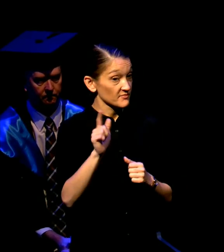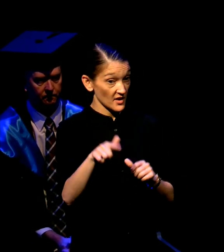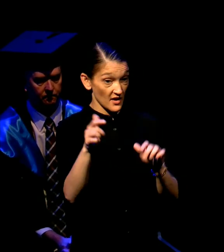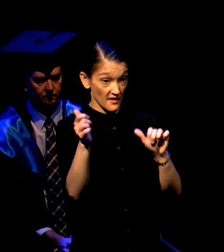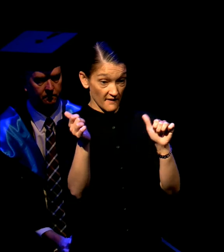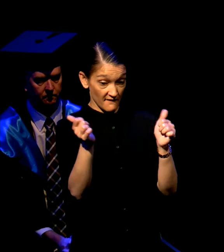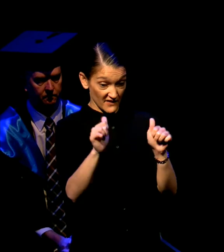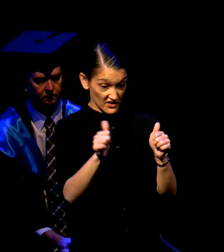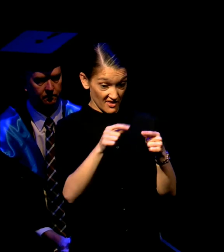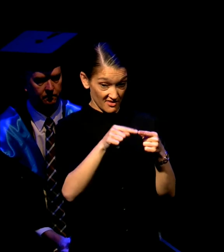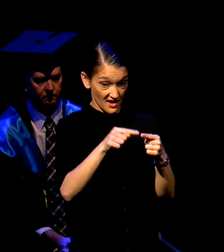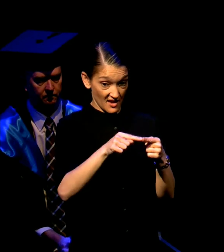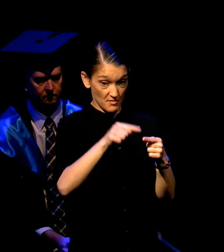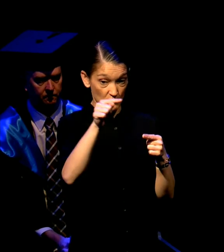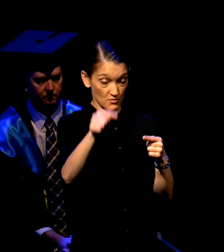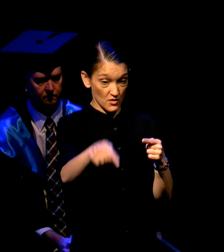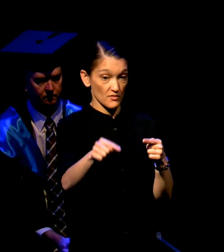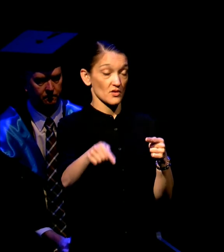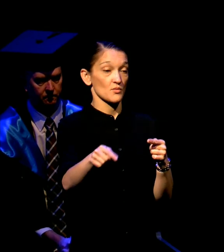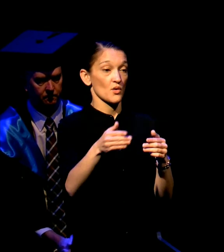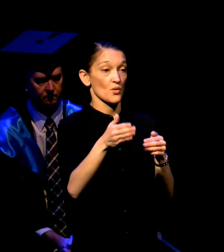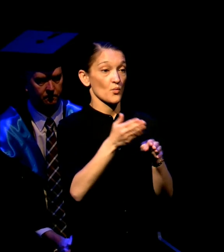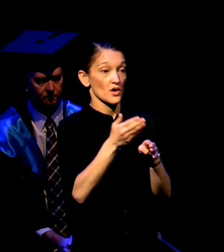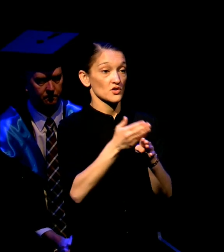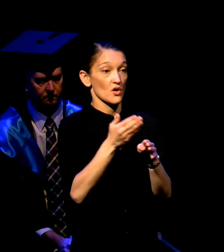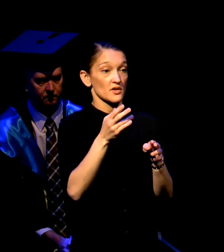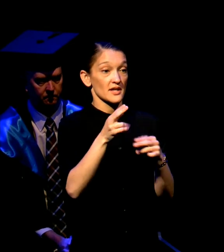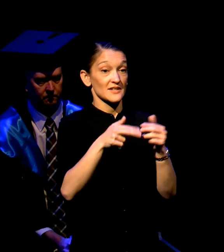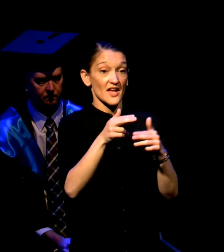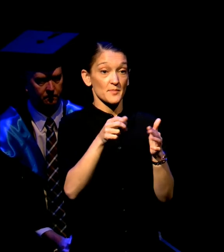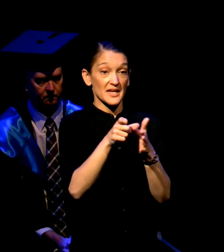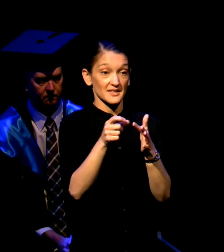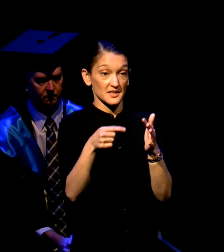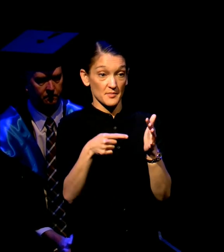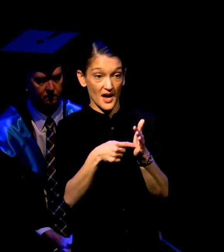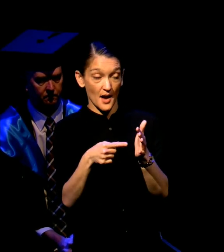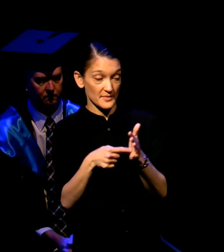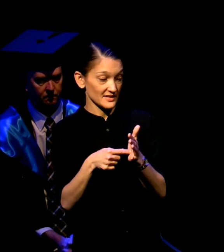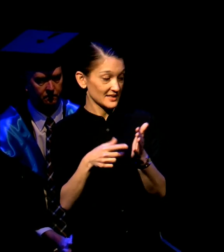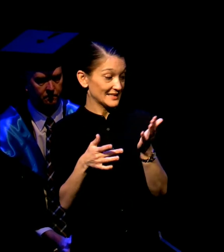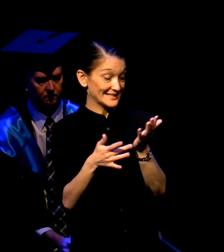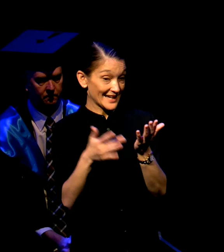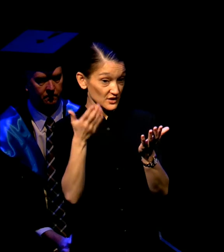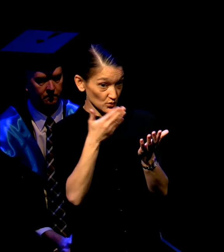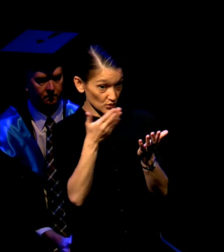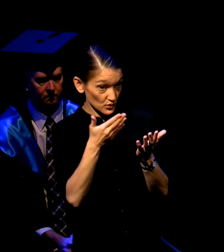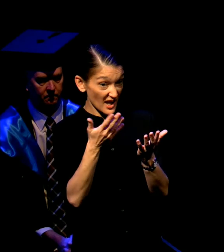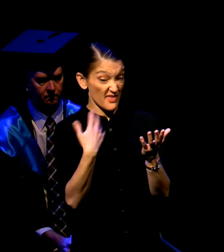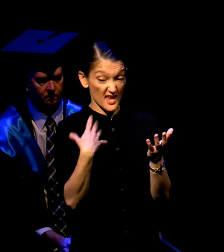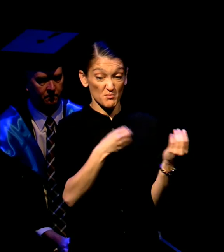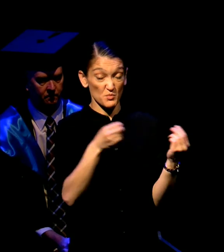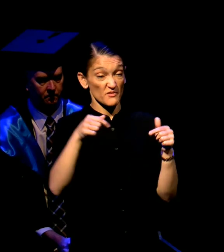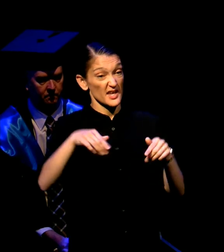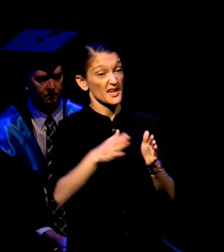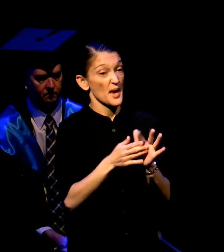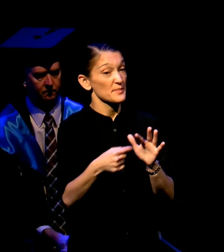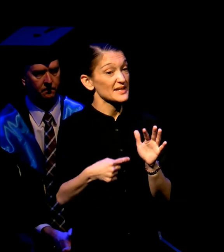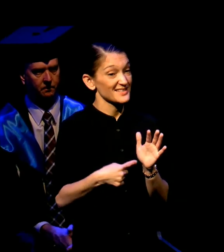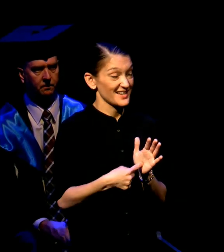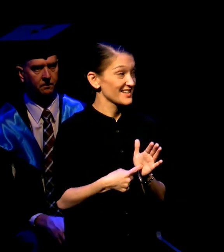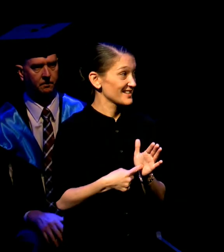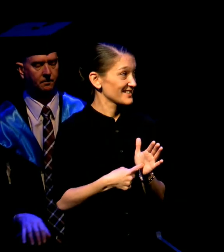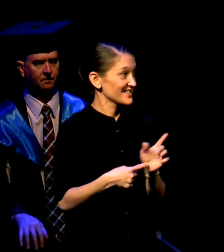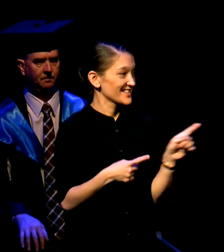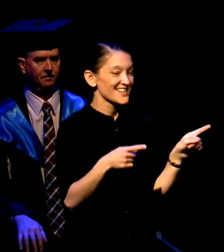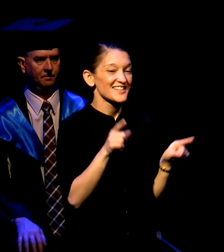develop Victoria's tech schools, which ultimately led me here to Melbourne Polytechnic. As I said, a game of snakes